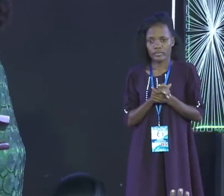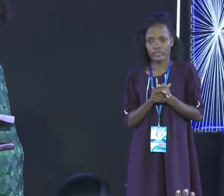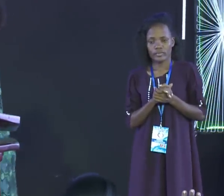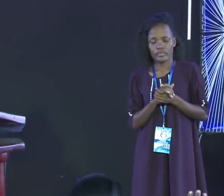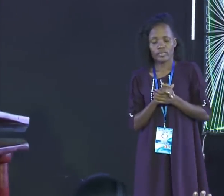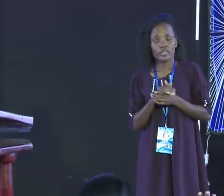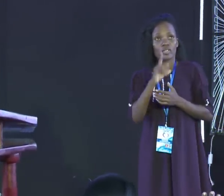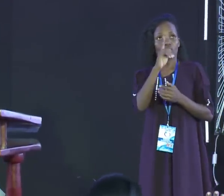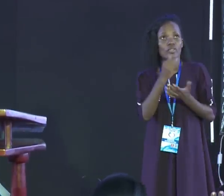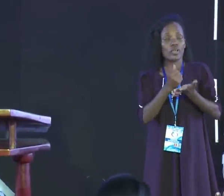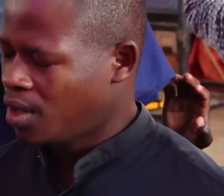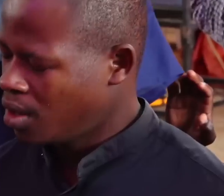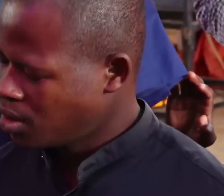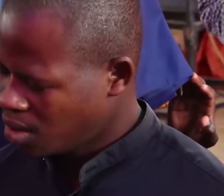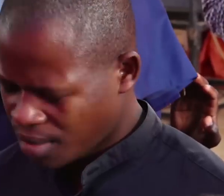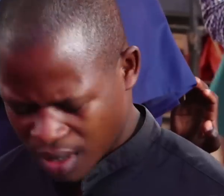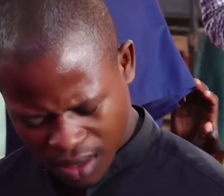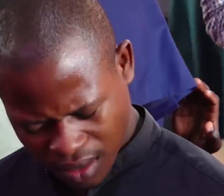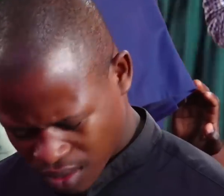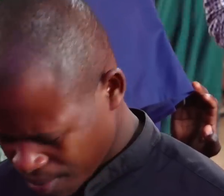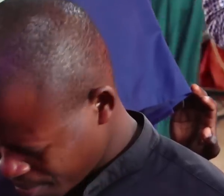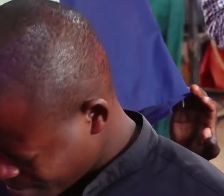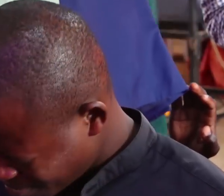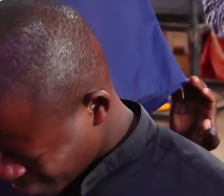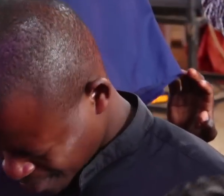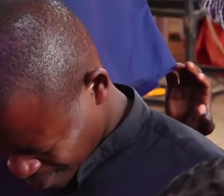Ayababalinganze. You help those that are like me.